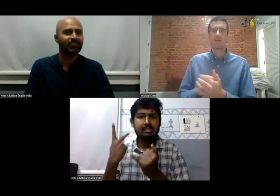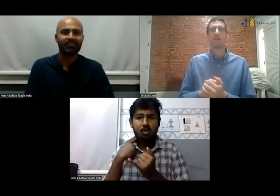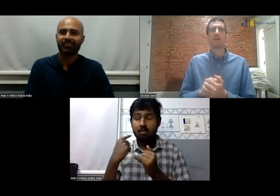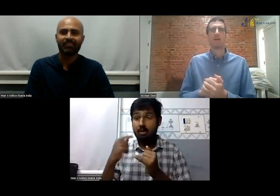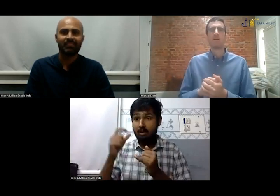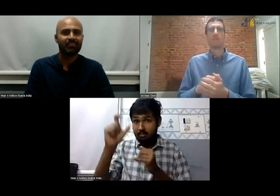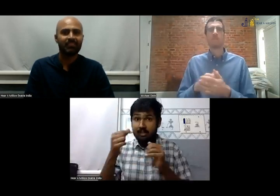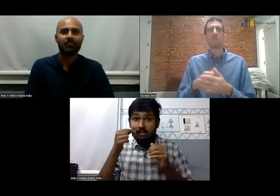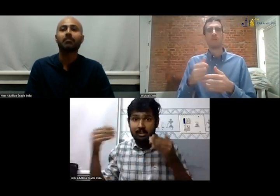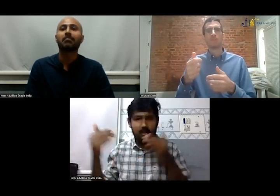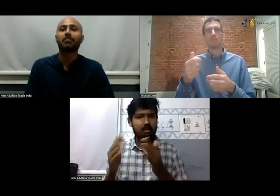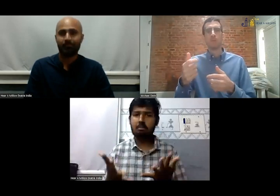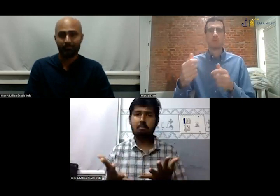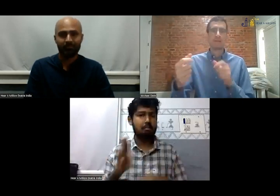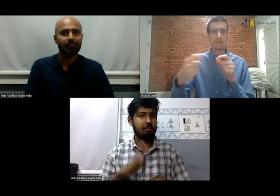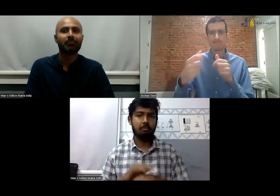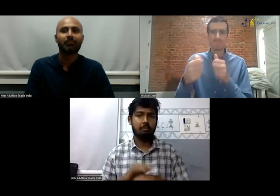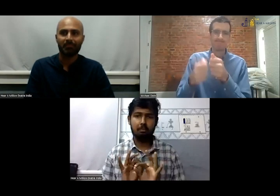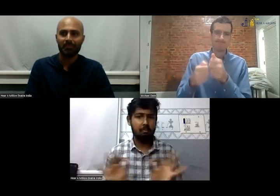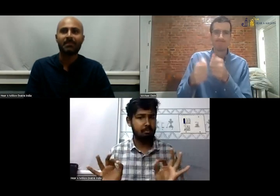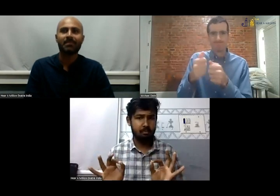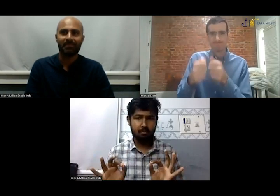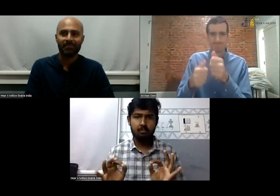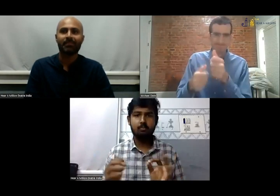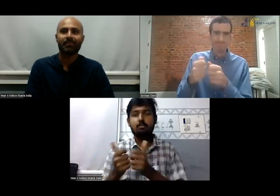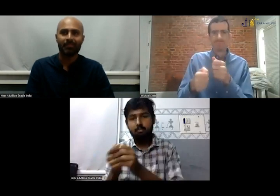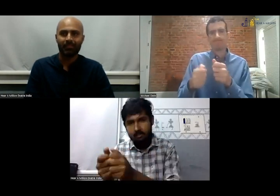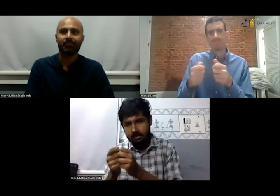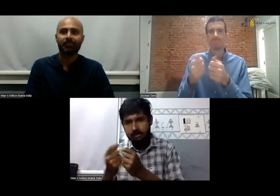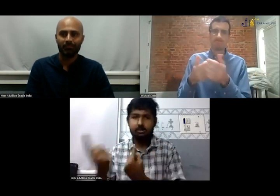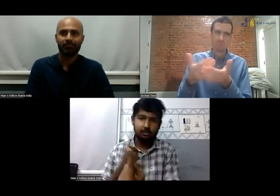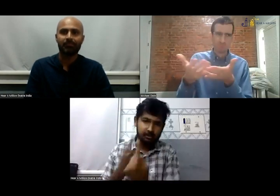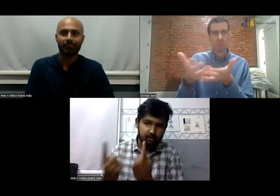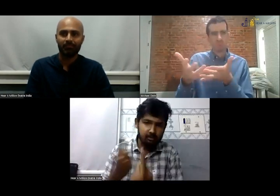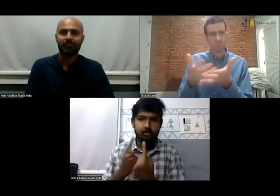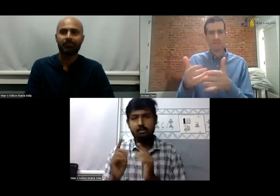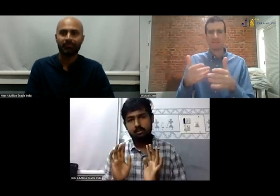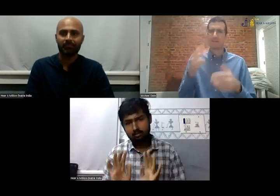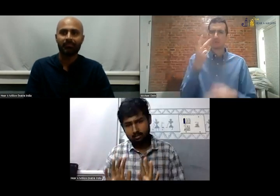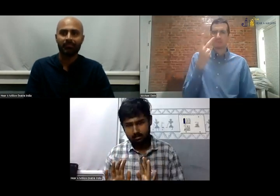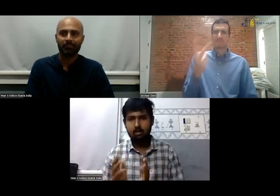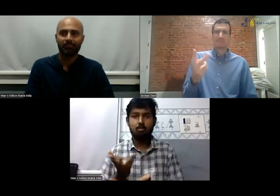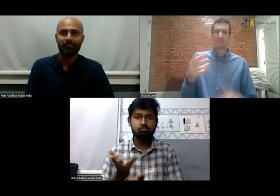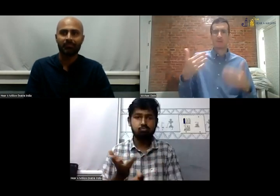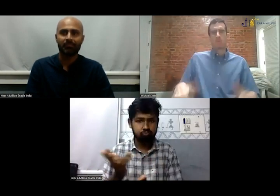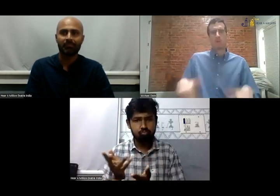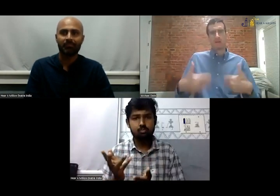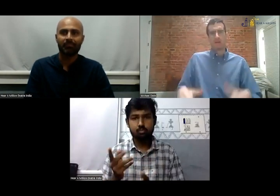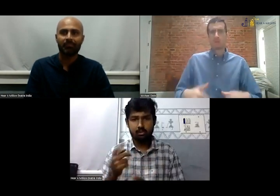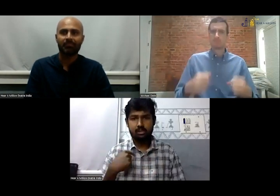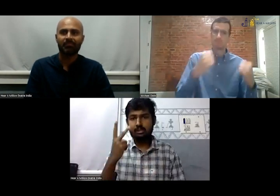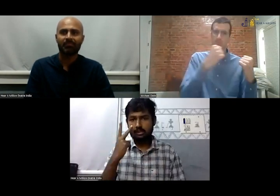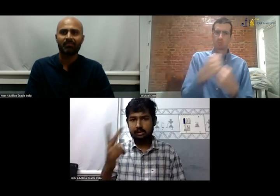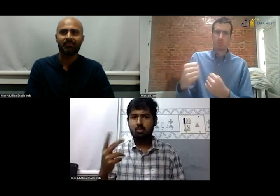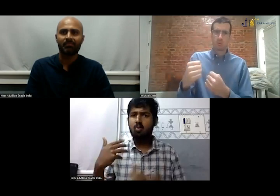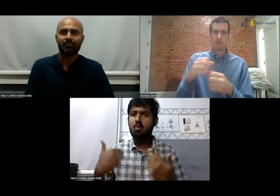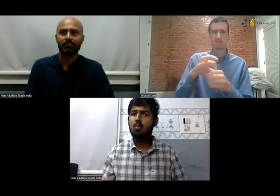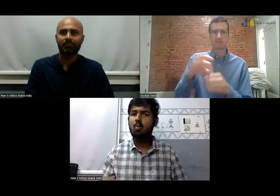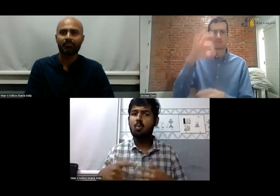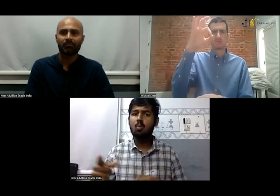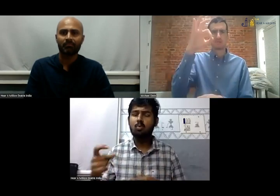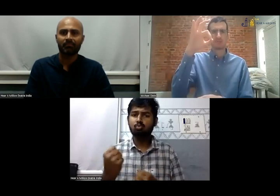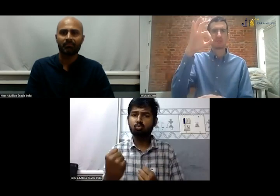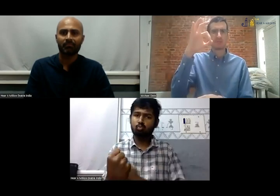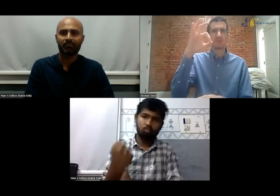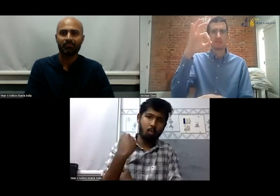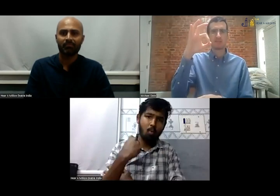I never met Sudamani. I never had the chance to meet her physically. We always had an online chat and